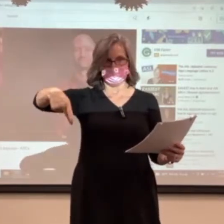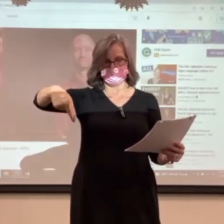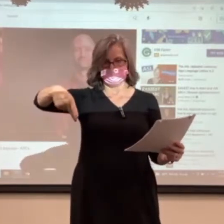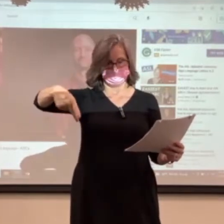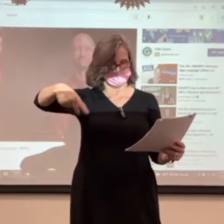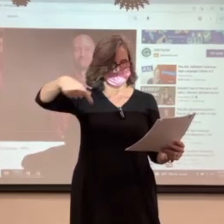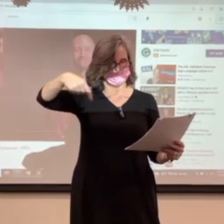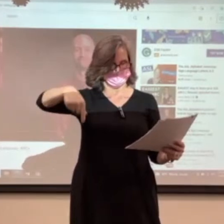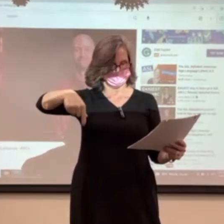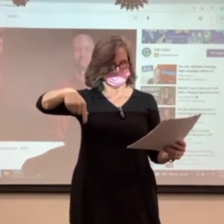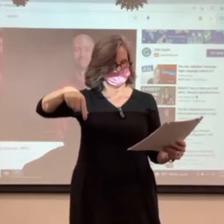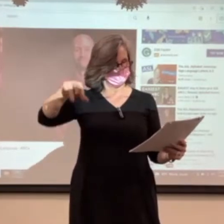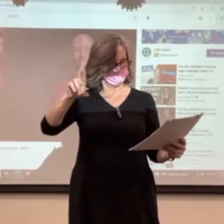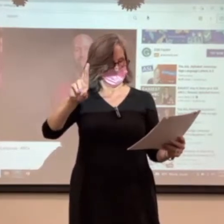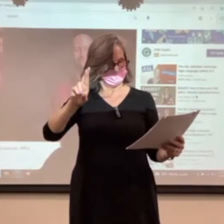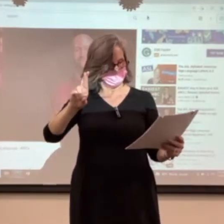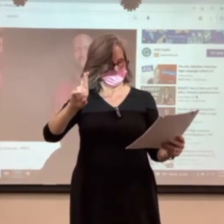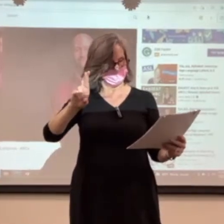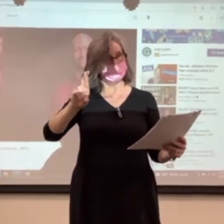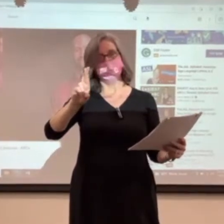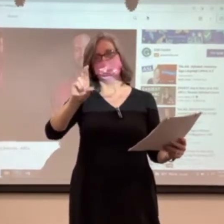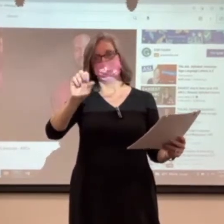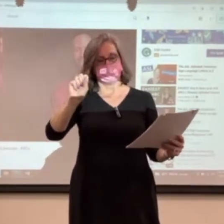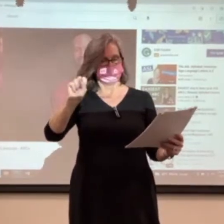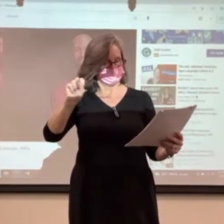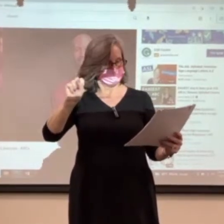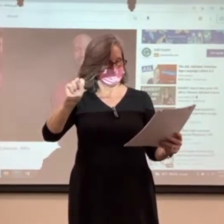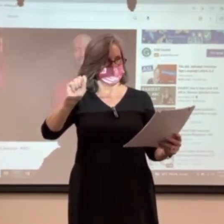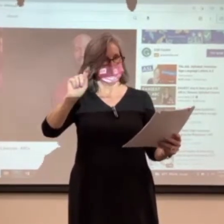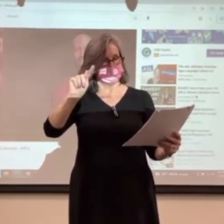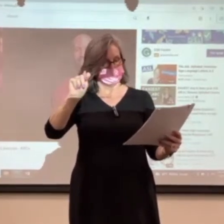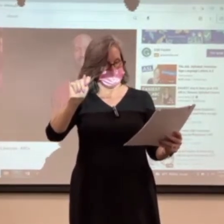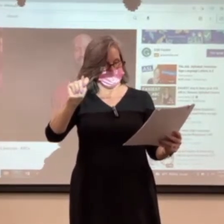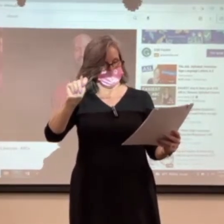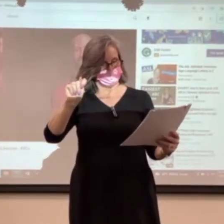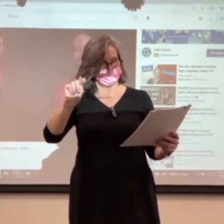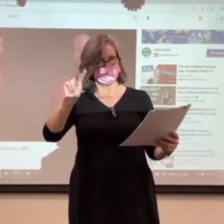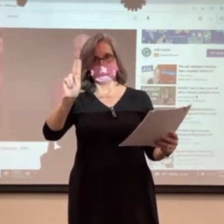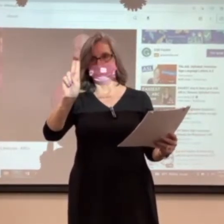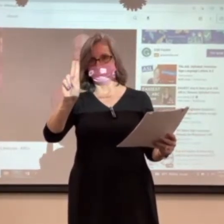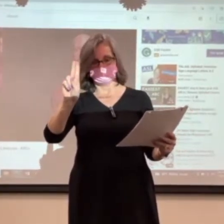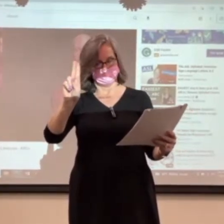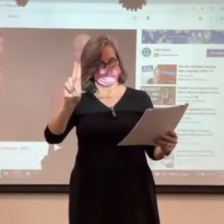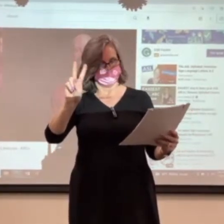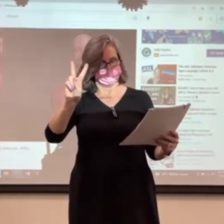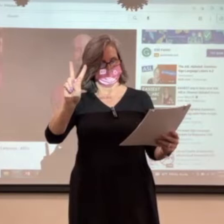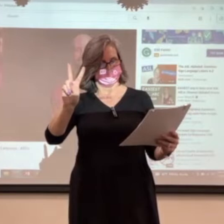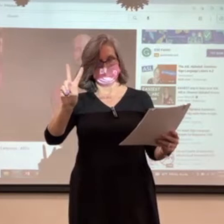P, Q, R, S, T, U,